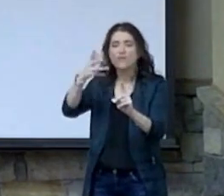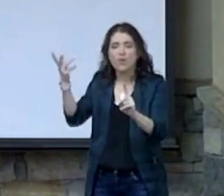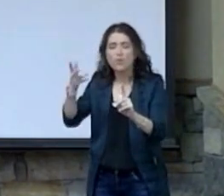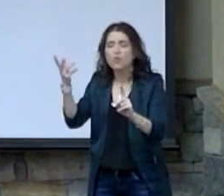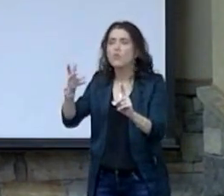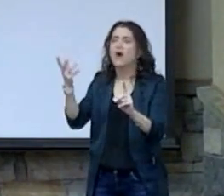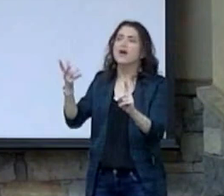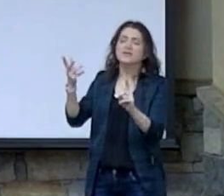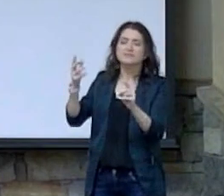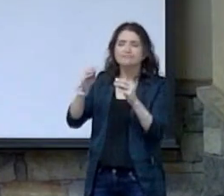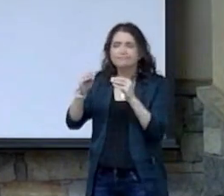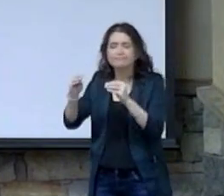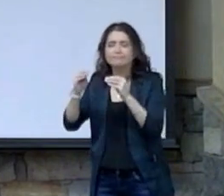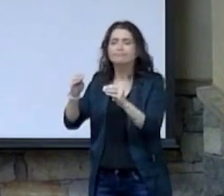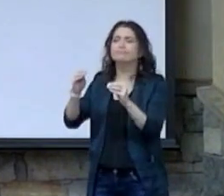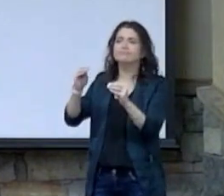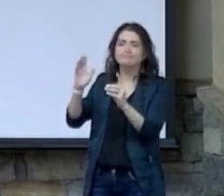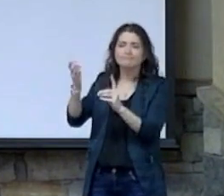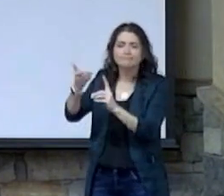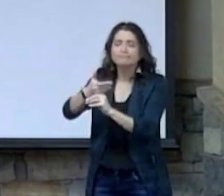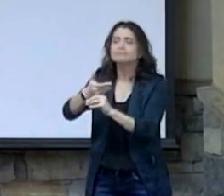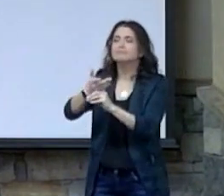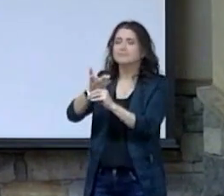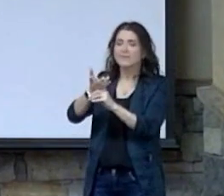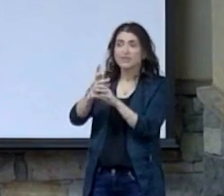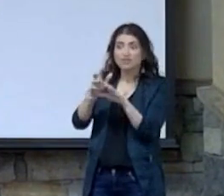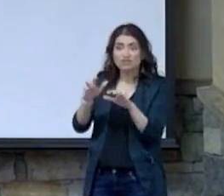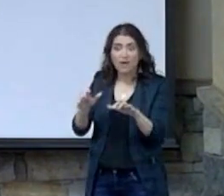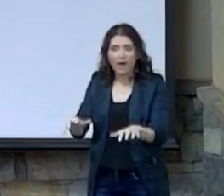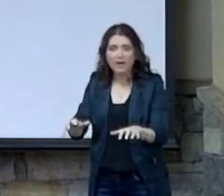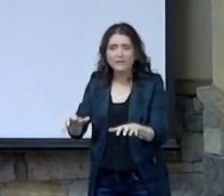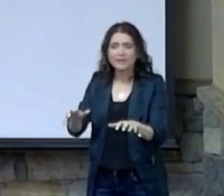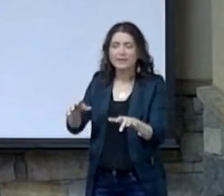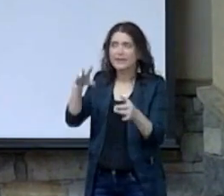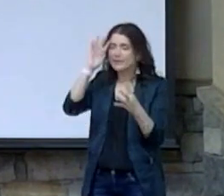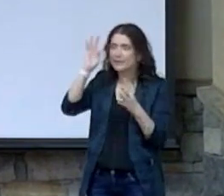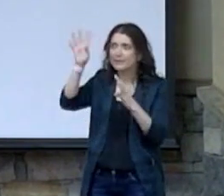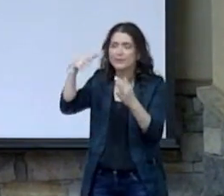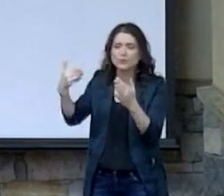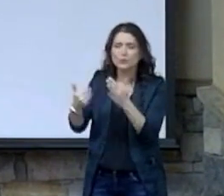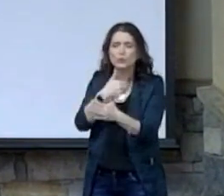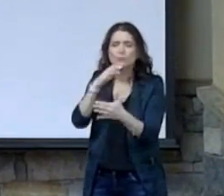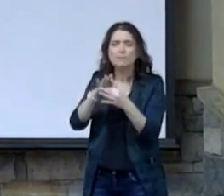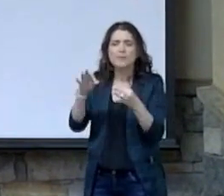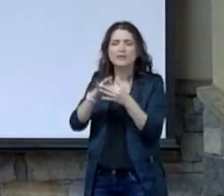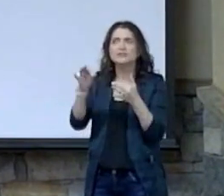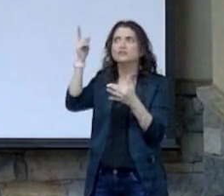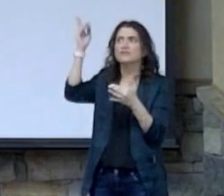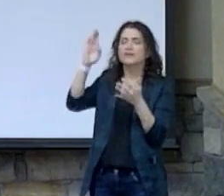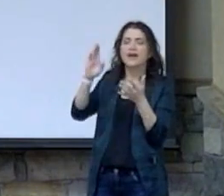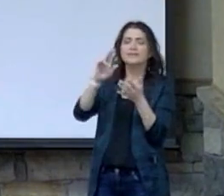clothe the shocking and revolutionary message about God's kingdom in garb that would leave the